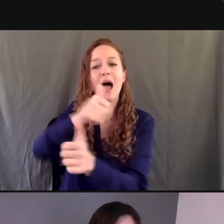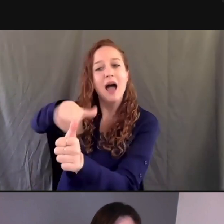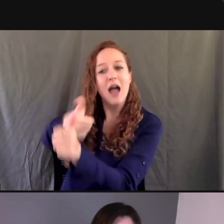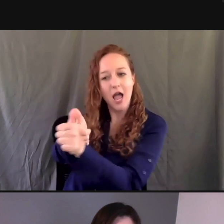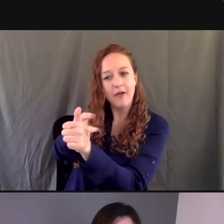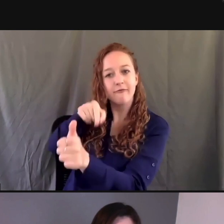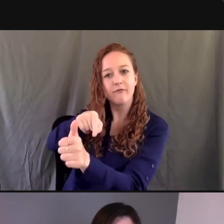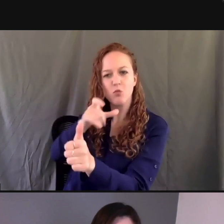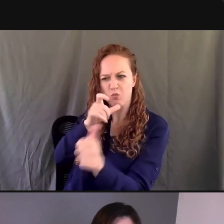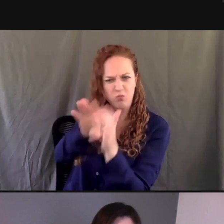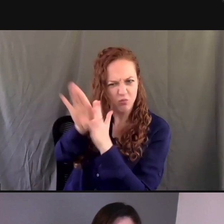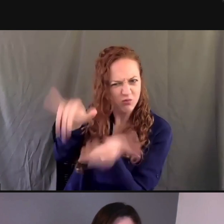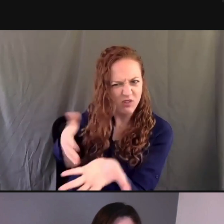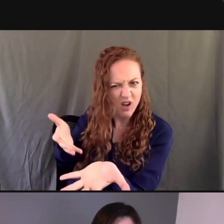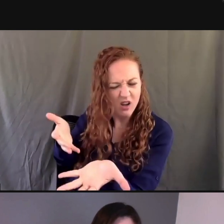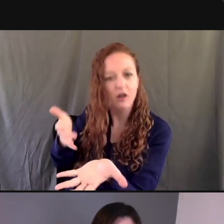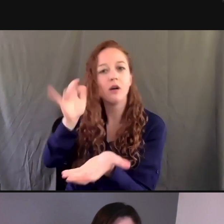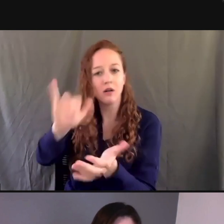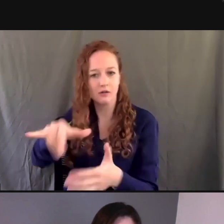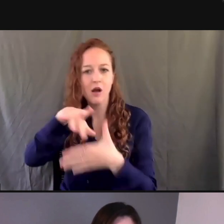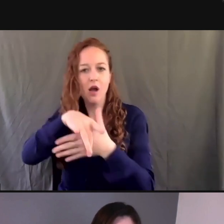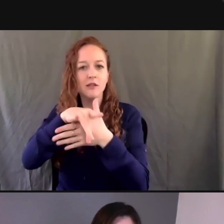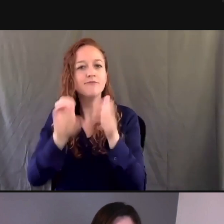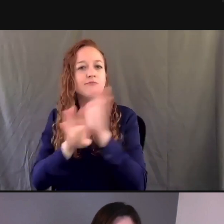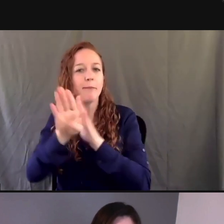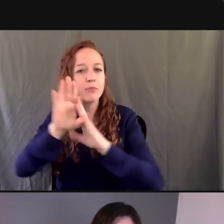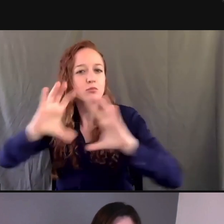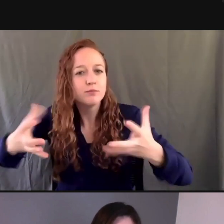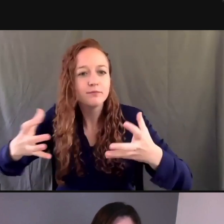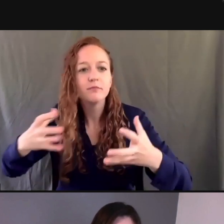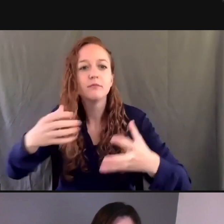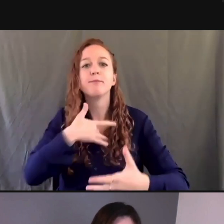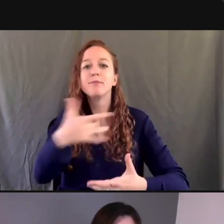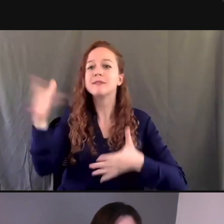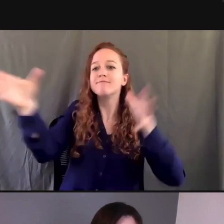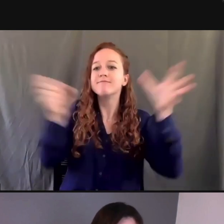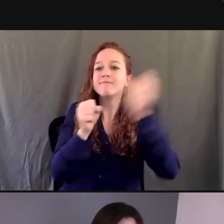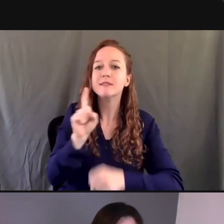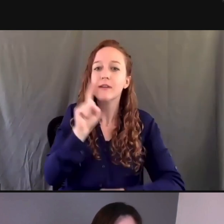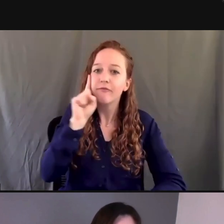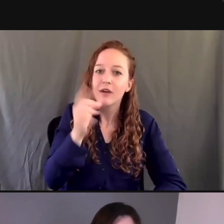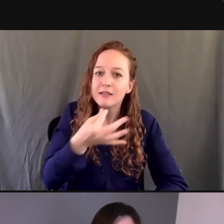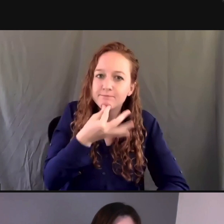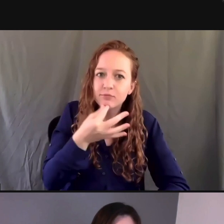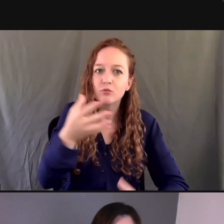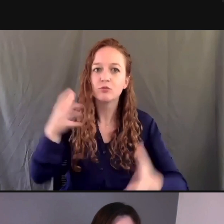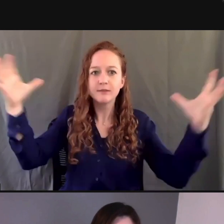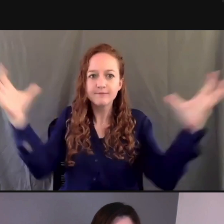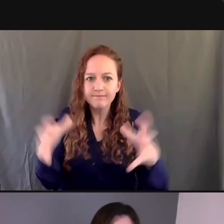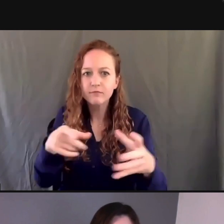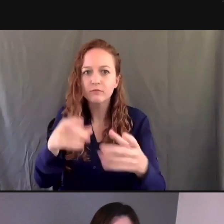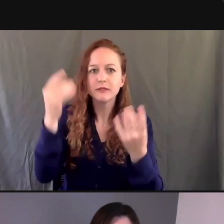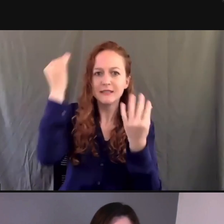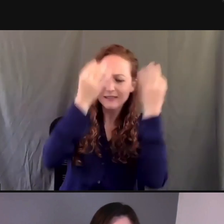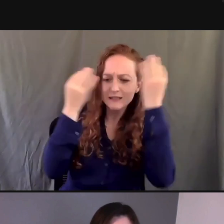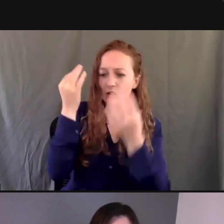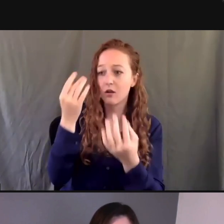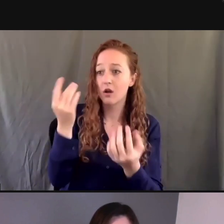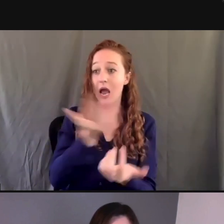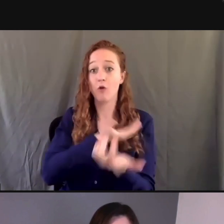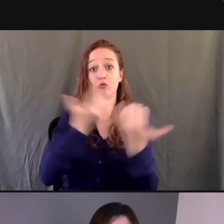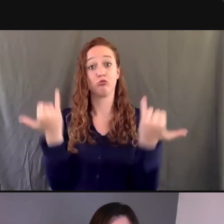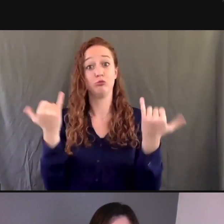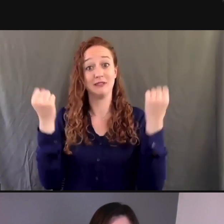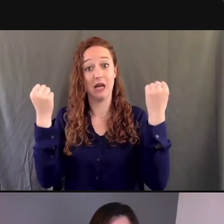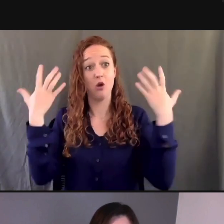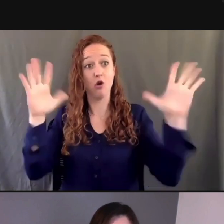So we see the different points here. There may be new signs that you haven't seen before, and people wonder where these signs come